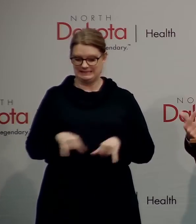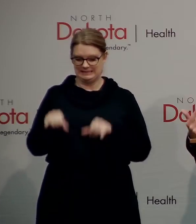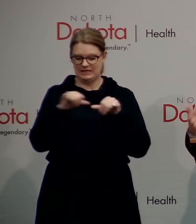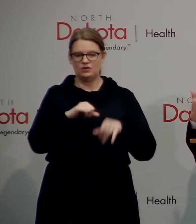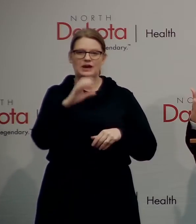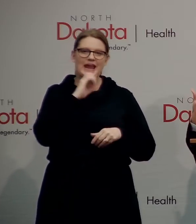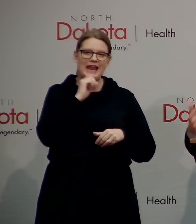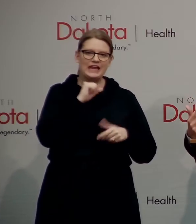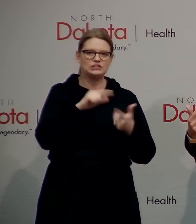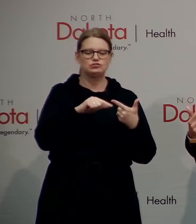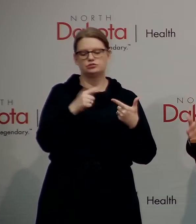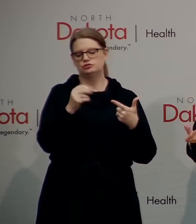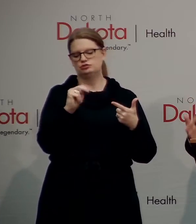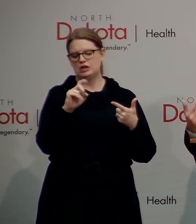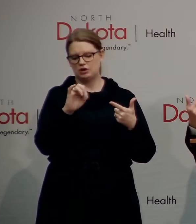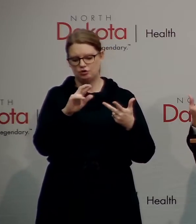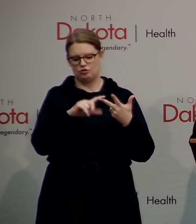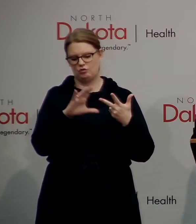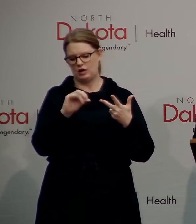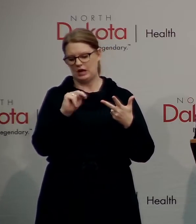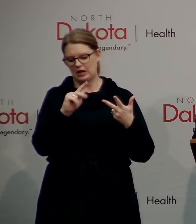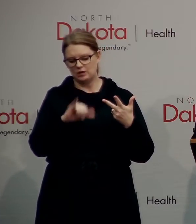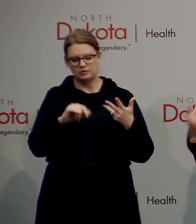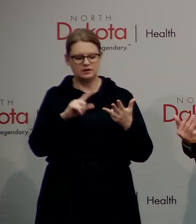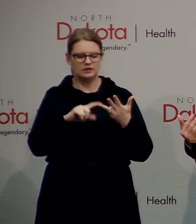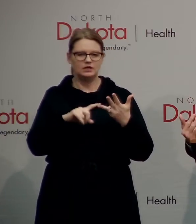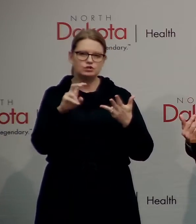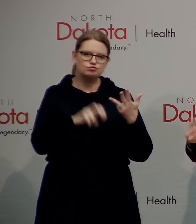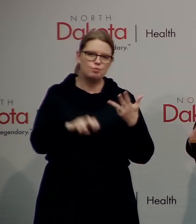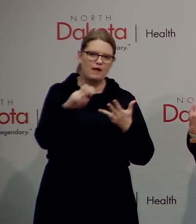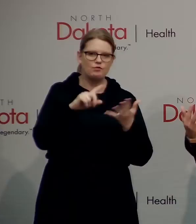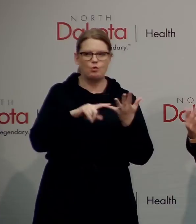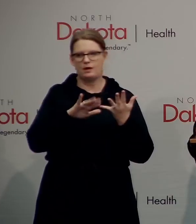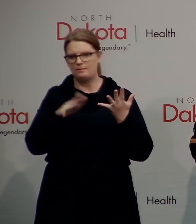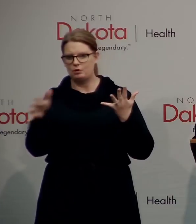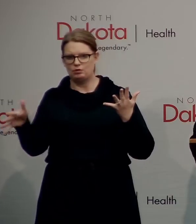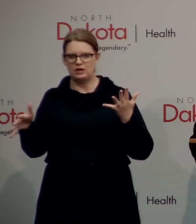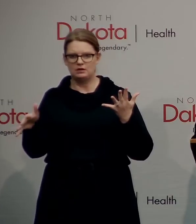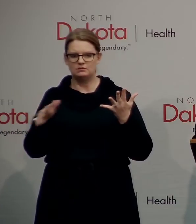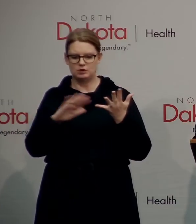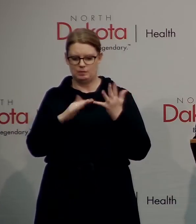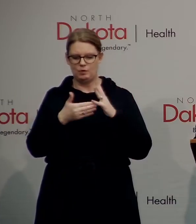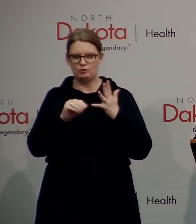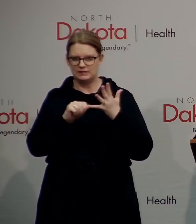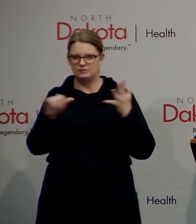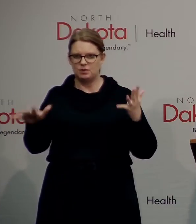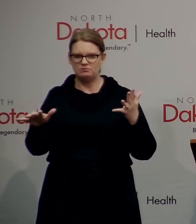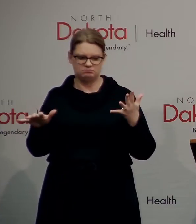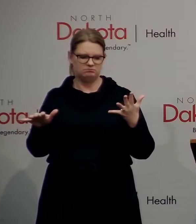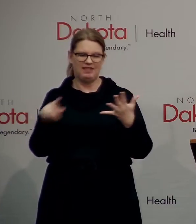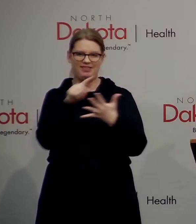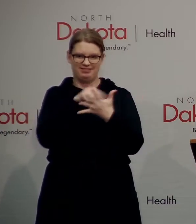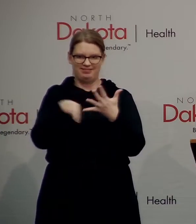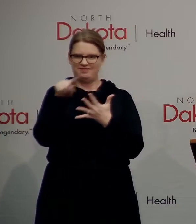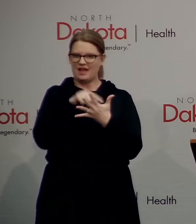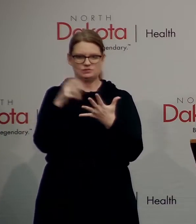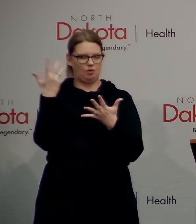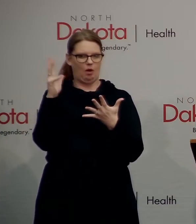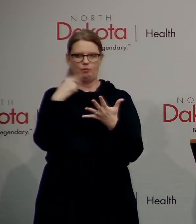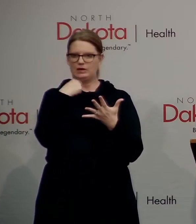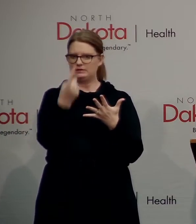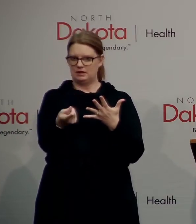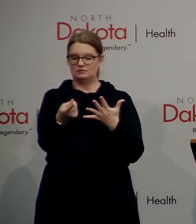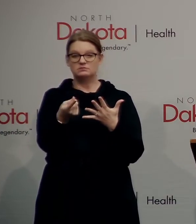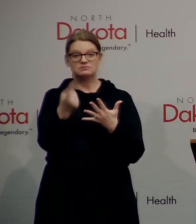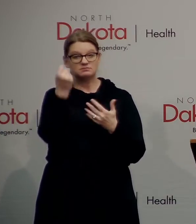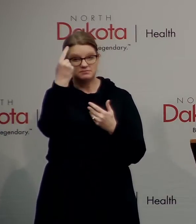age, gender, county, whether they're travel or community spread. That's what we're sticking to protect the privacy of